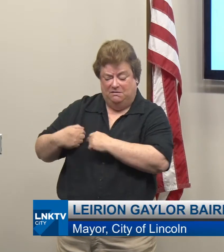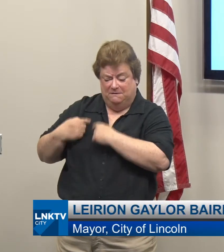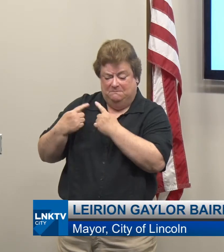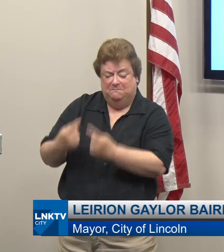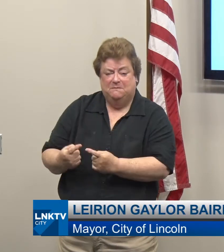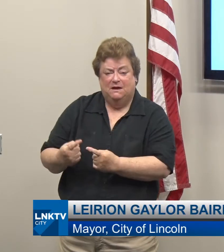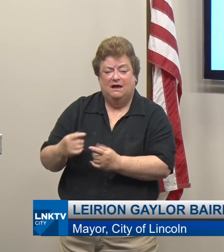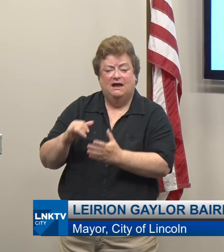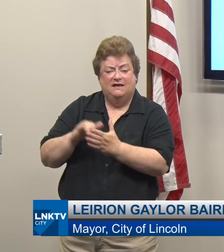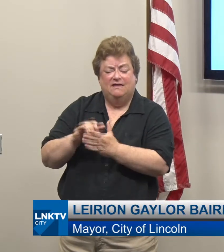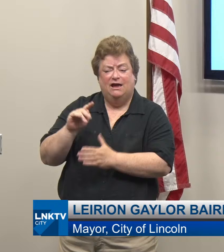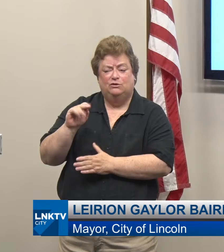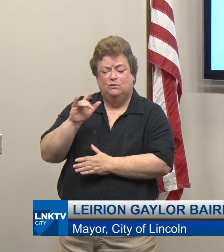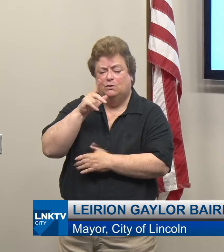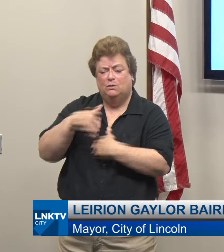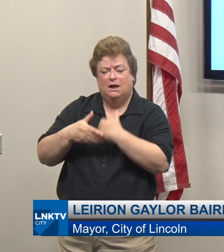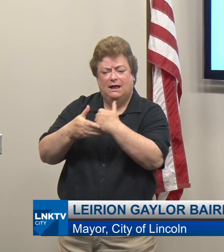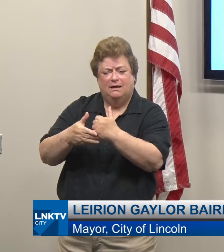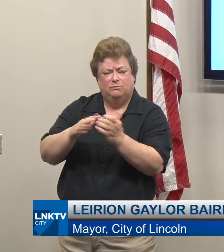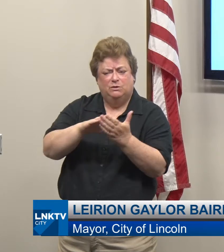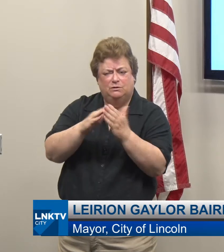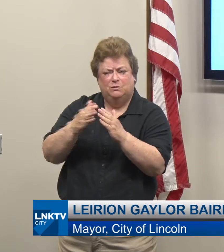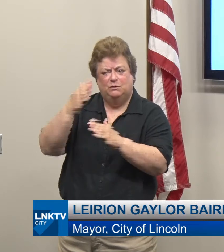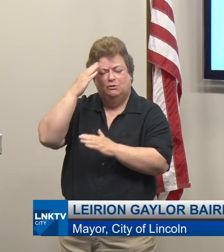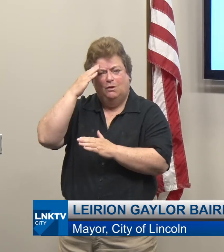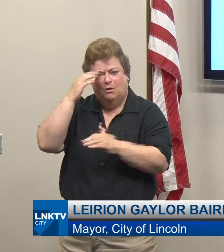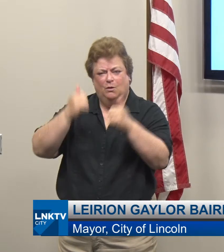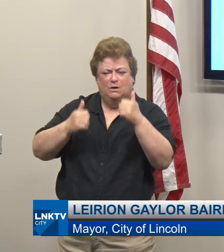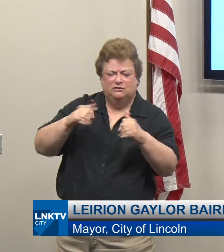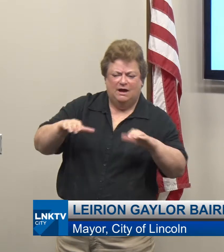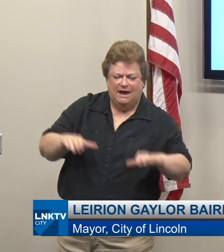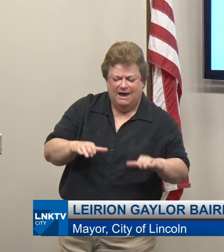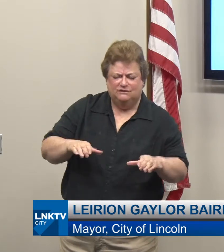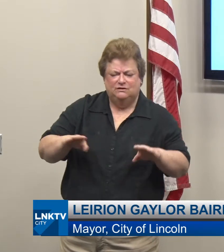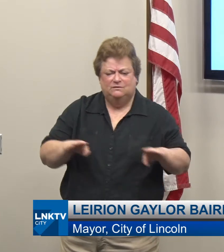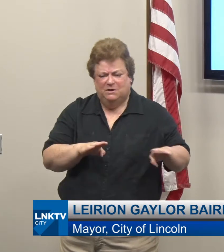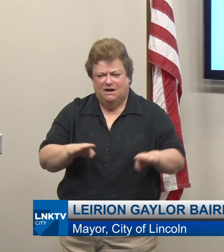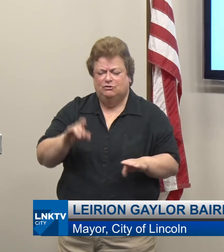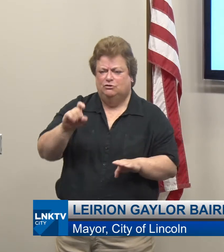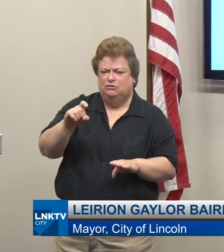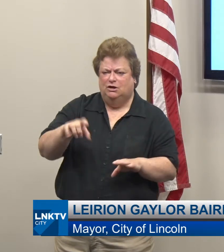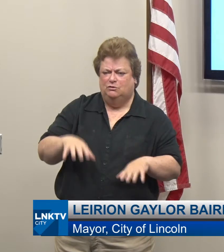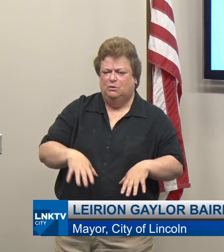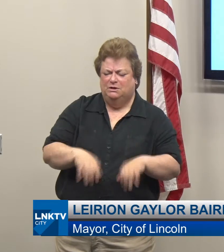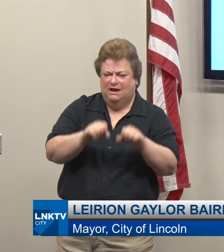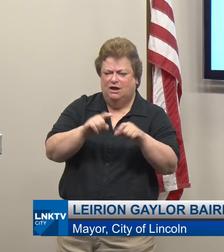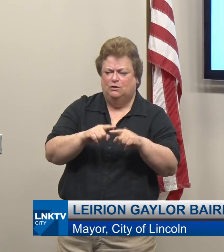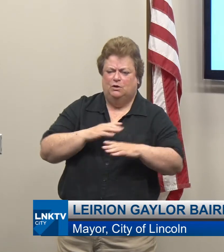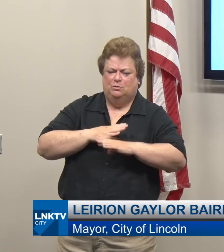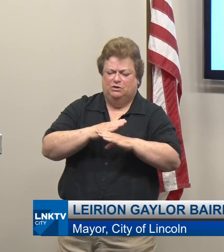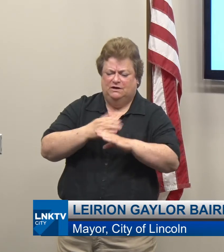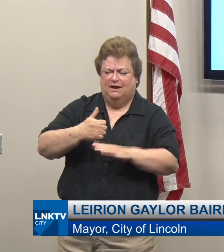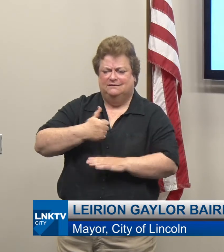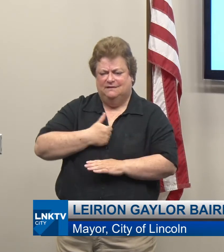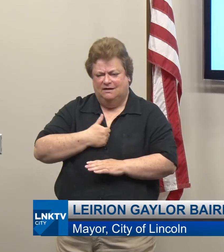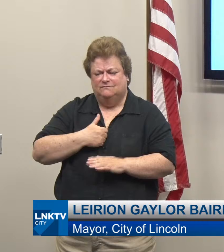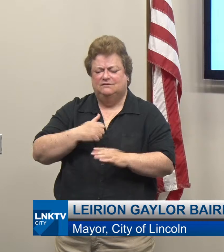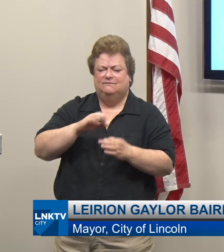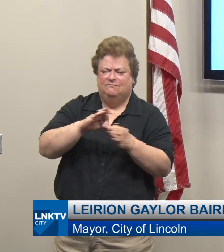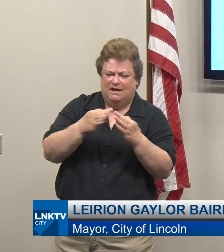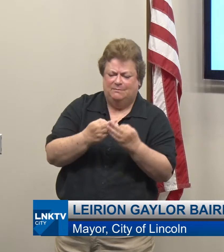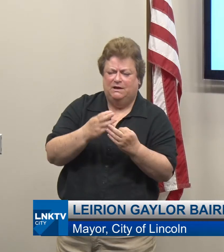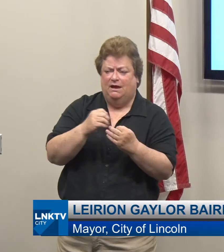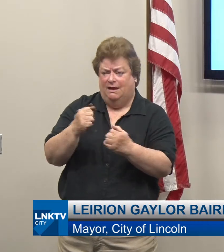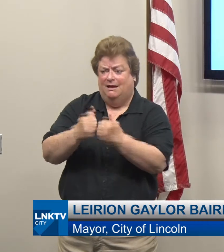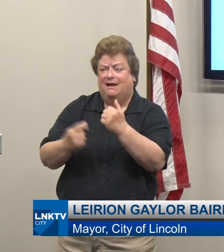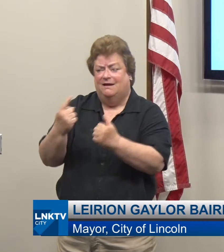And this simple tool helps our community know what actions and behaviors that they can take in order to protect themselves and their families and the health of